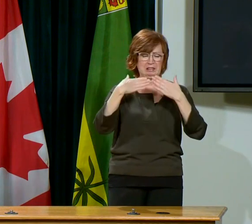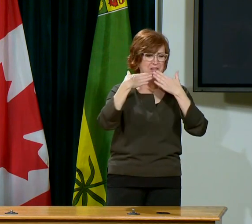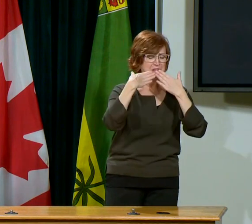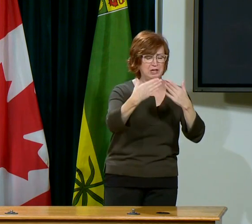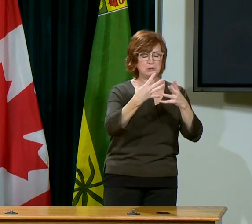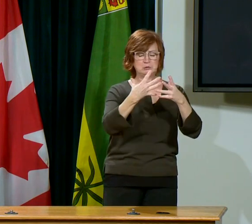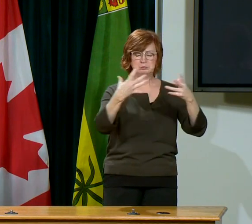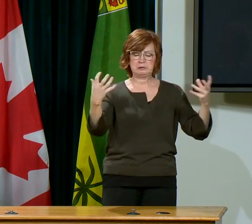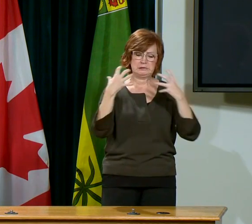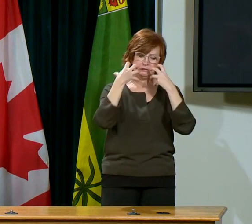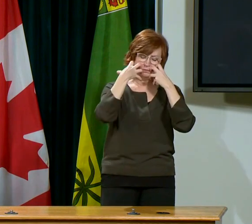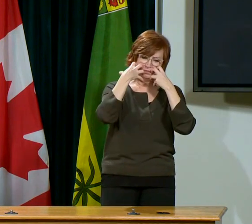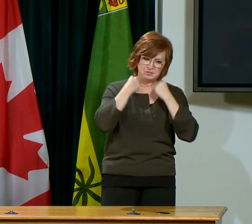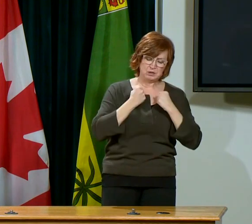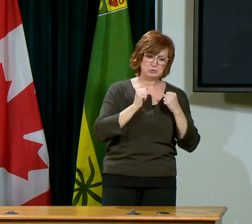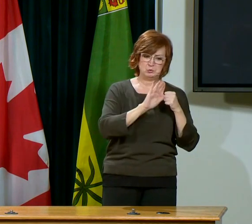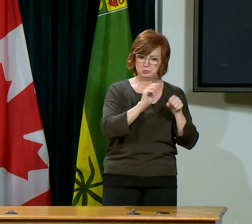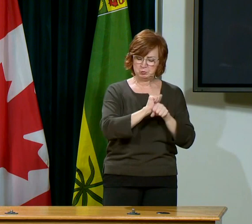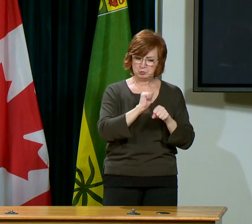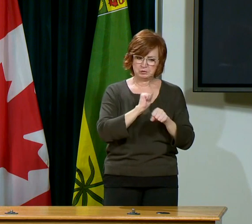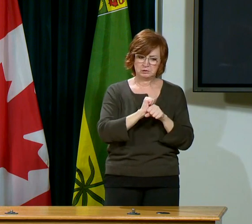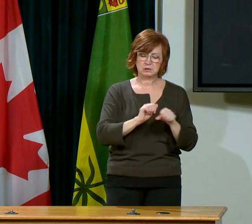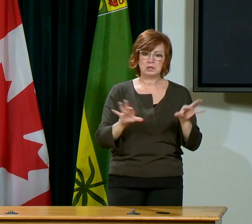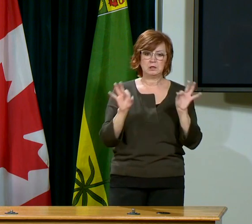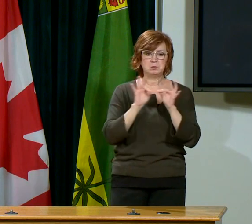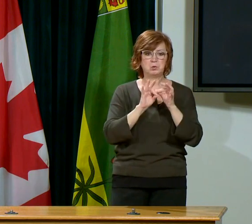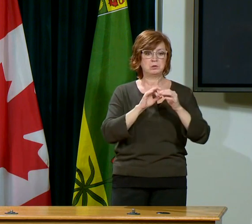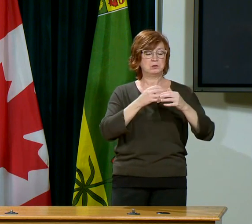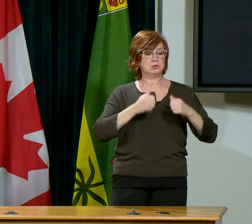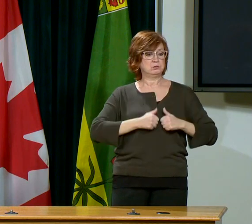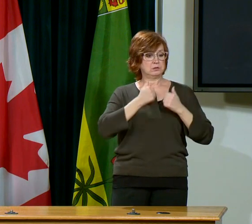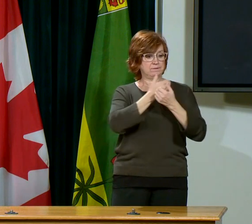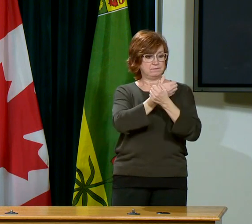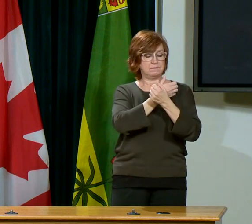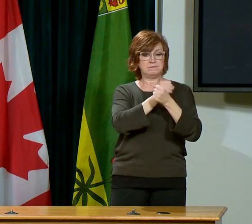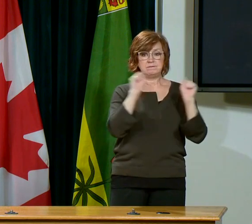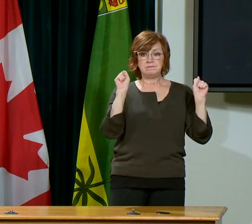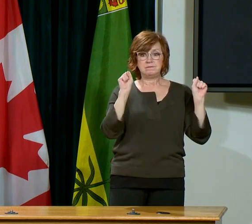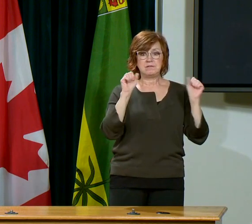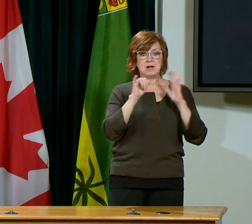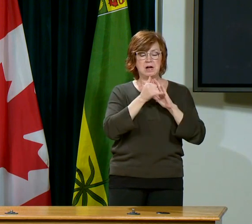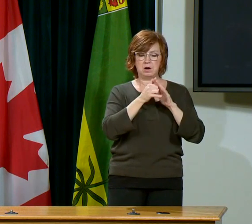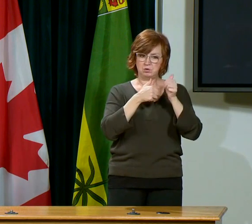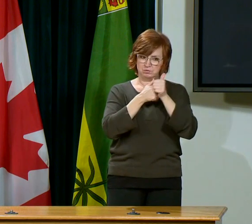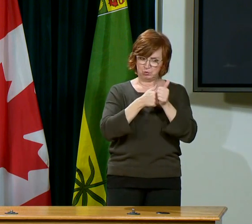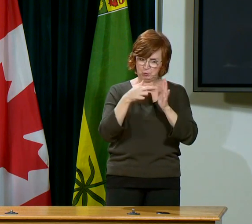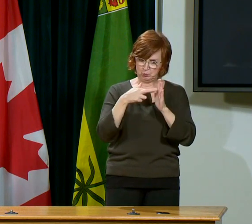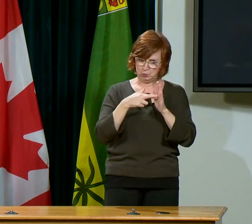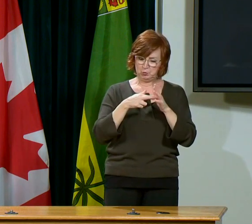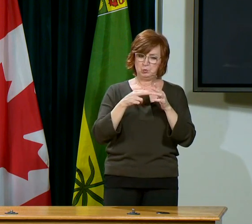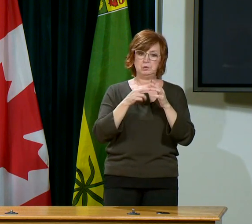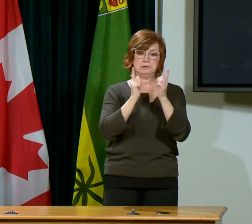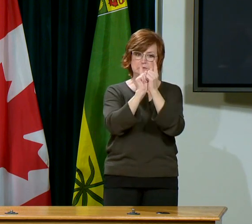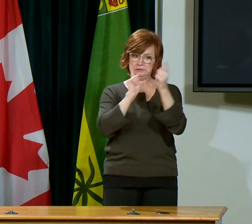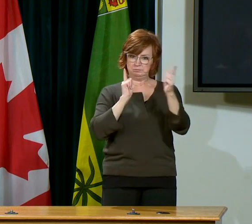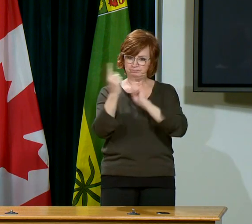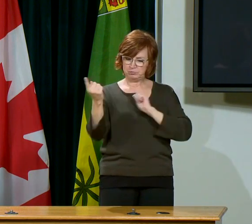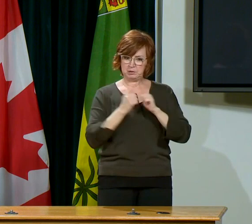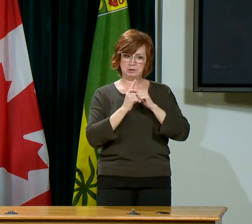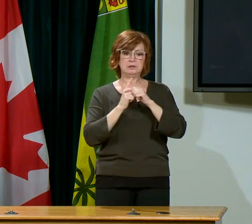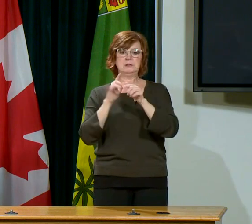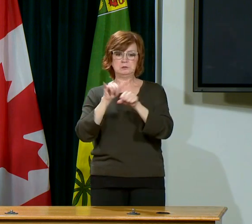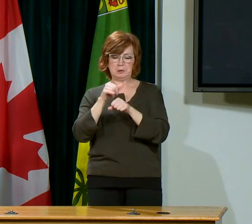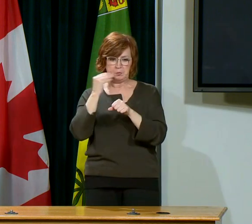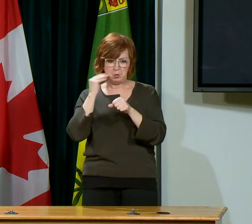for saving lives and protecting healthcare workers is public compliance with isolation measures, physical distancing, effective